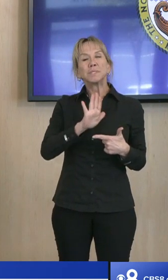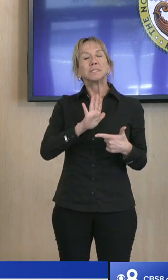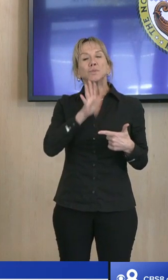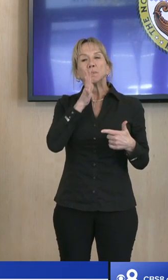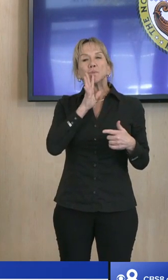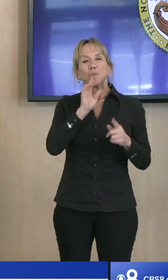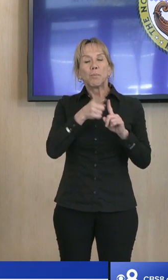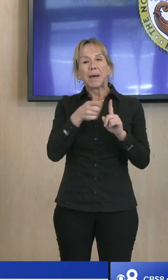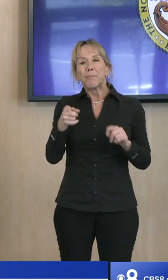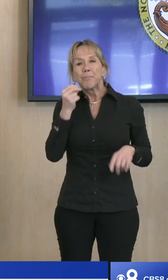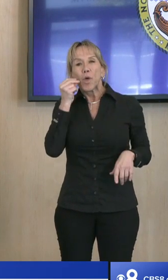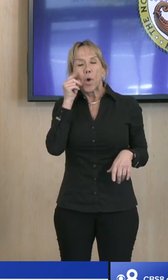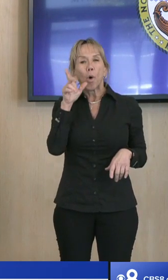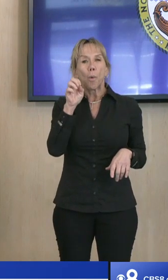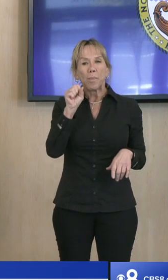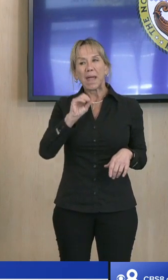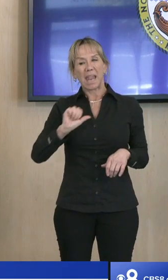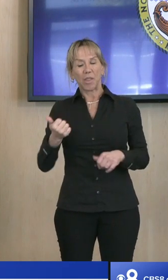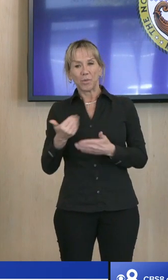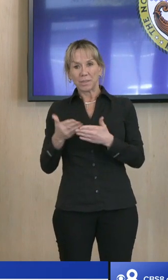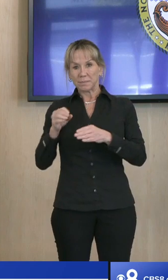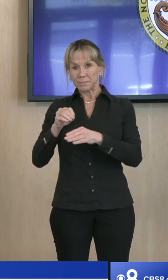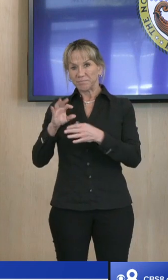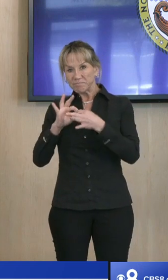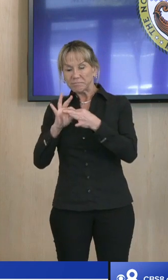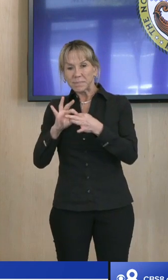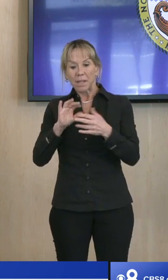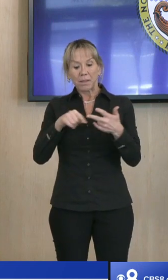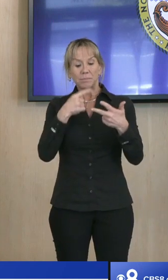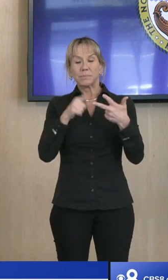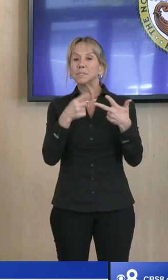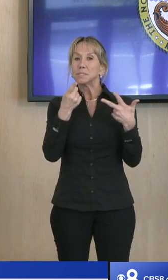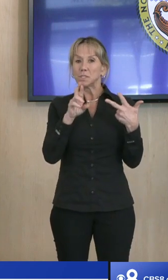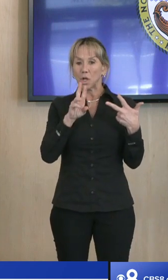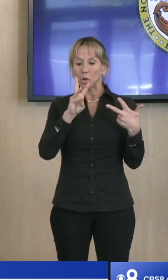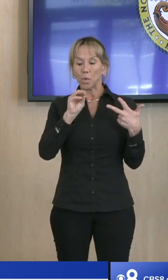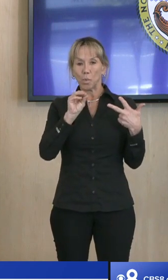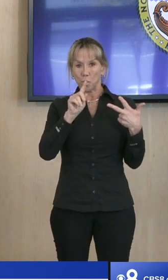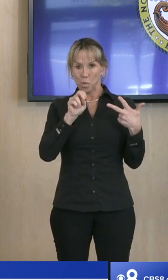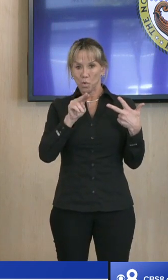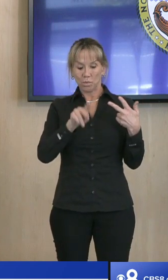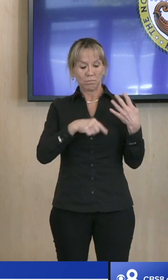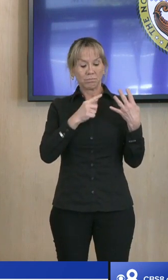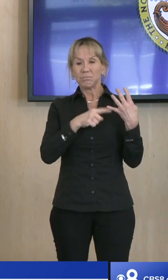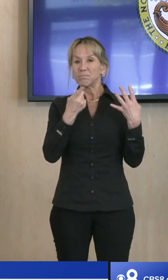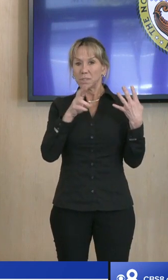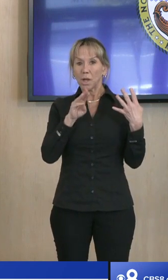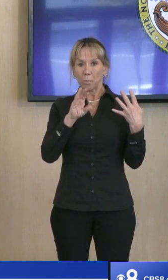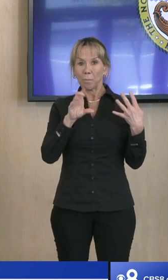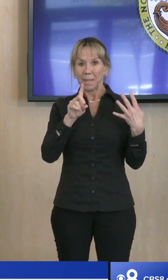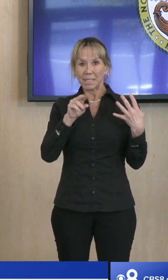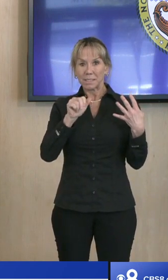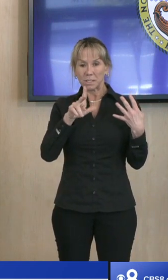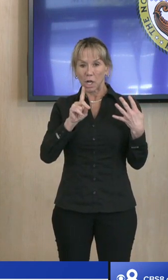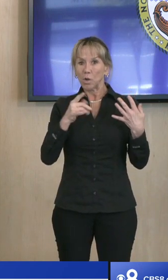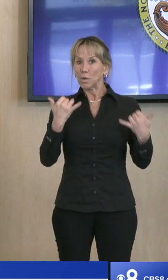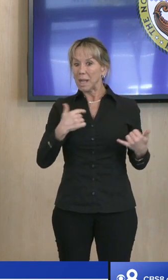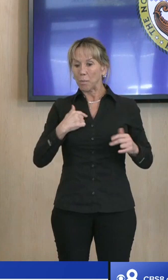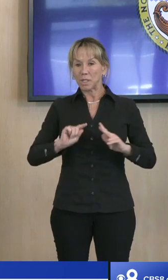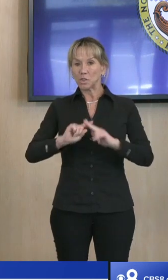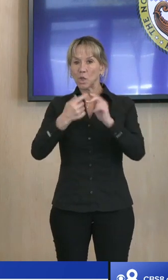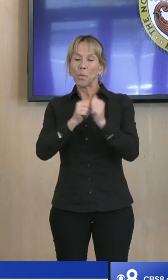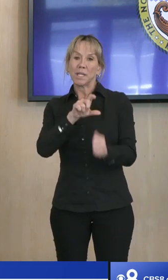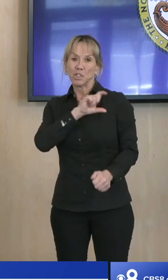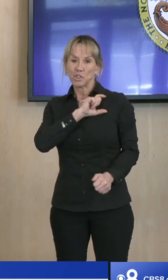related matters. We'll be hearing from Dr. Wooten and then Dr. McDonald. And in order to get started, we'll kick off with our